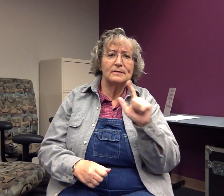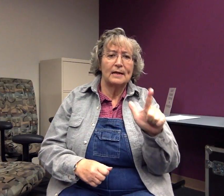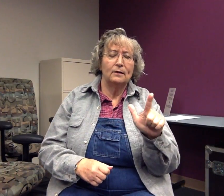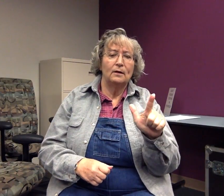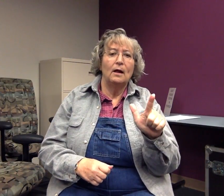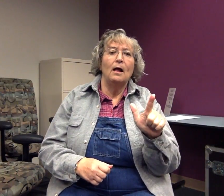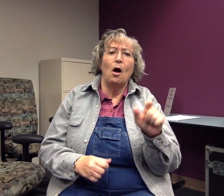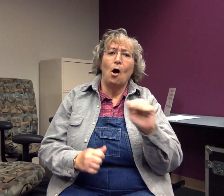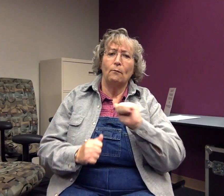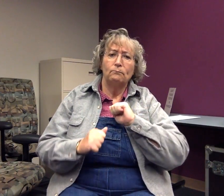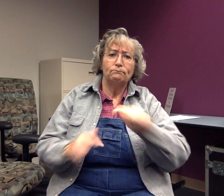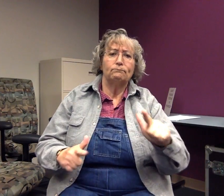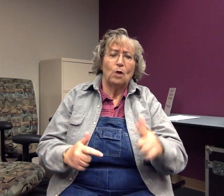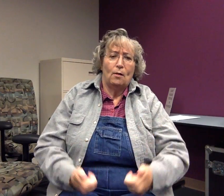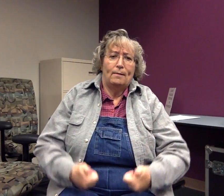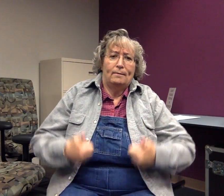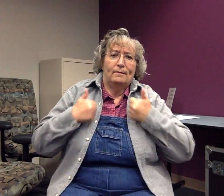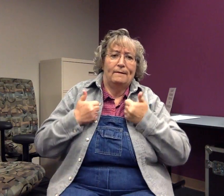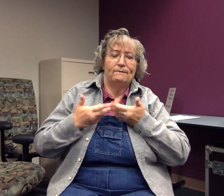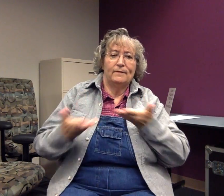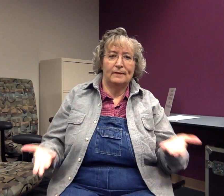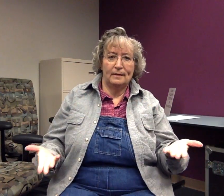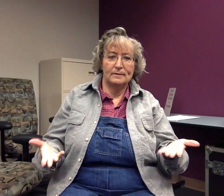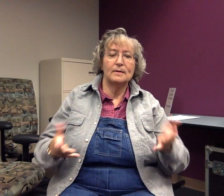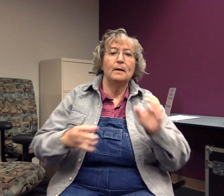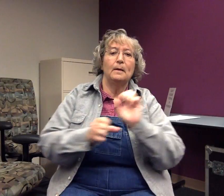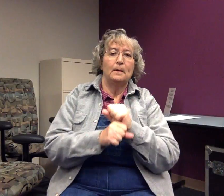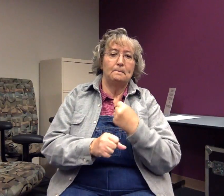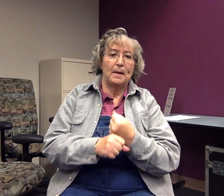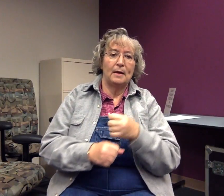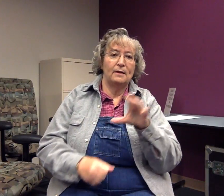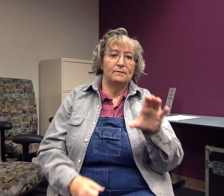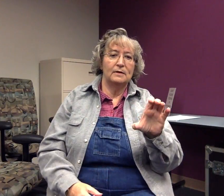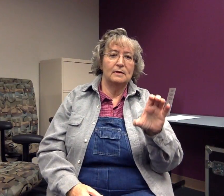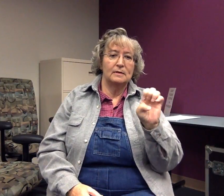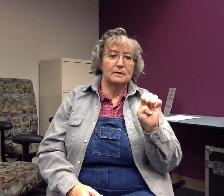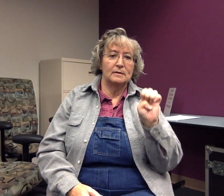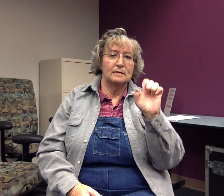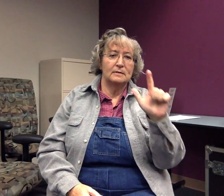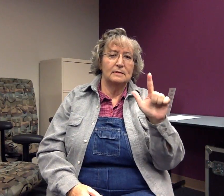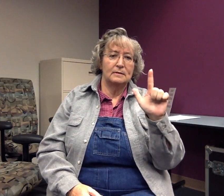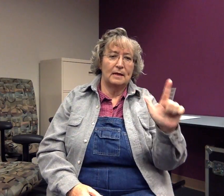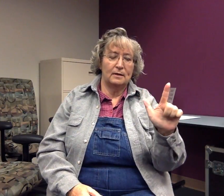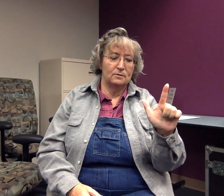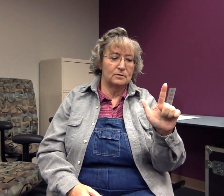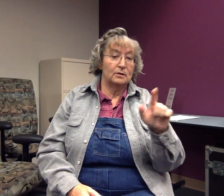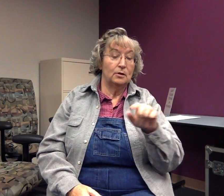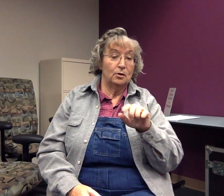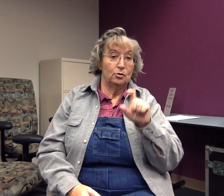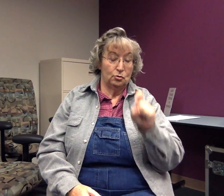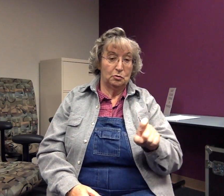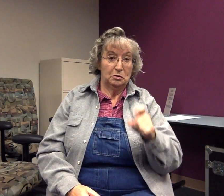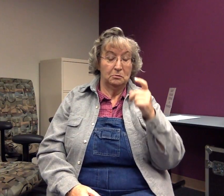or more cells. They're the building blocks of life. If you could look at yourself through a microscope, you could see that you're divided into millions of